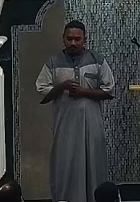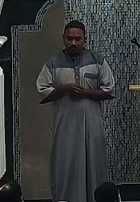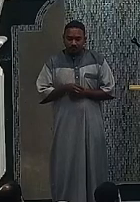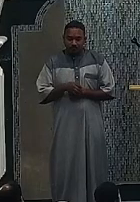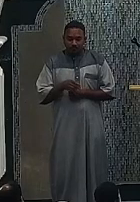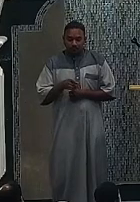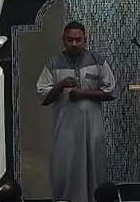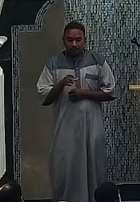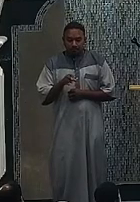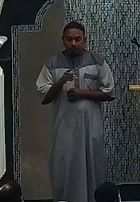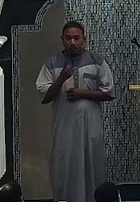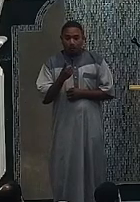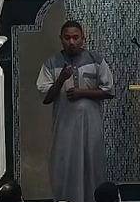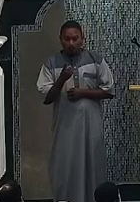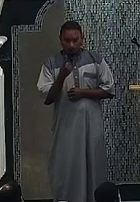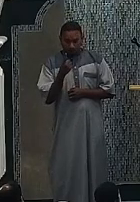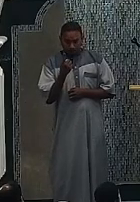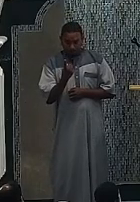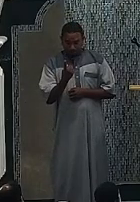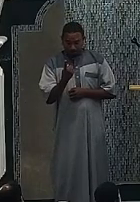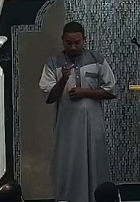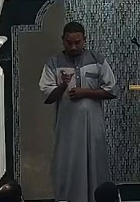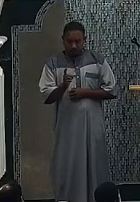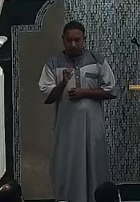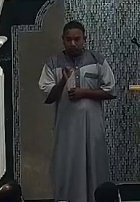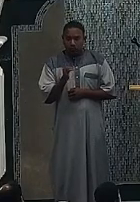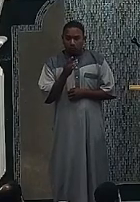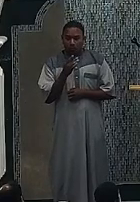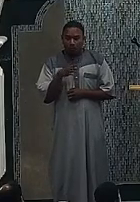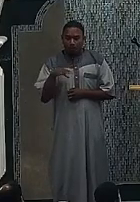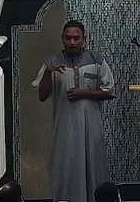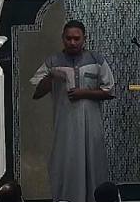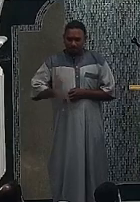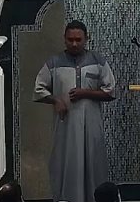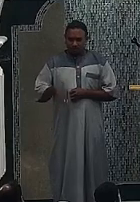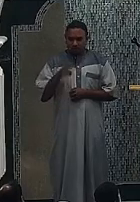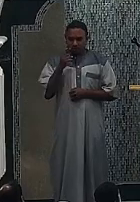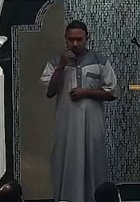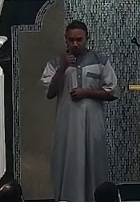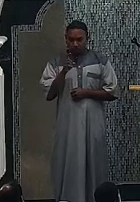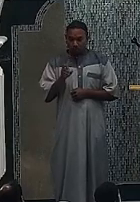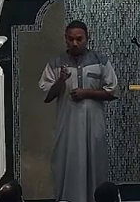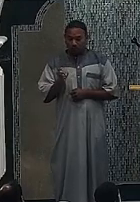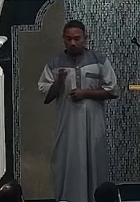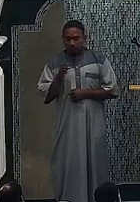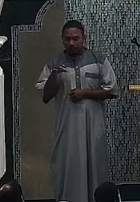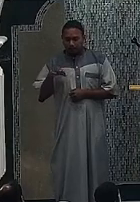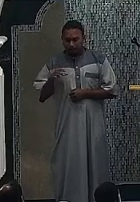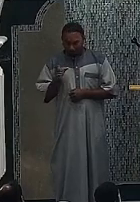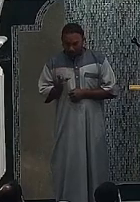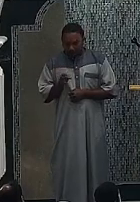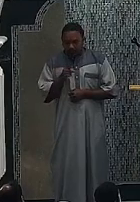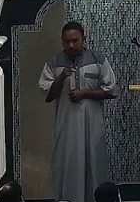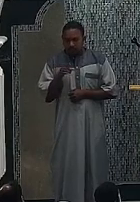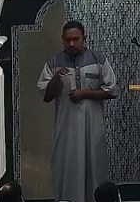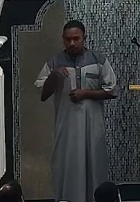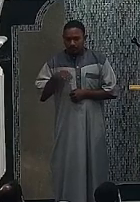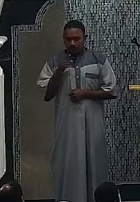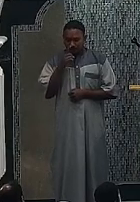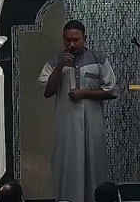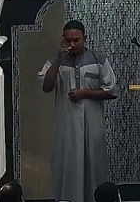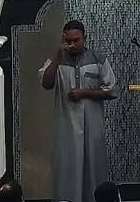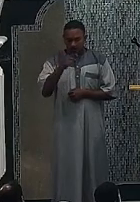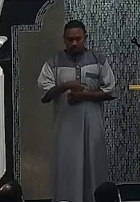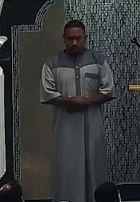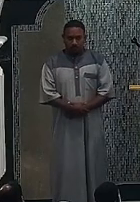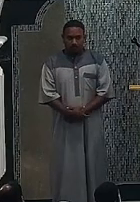The Muslim community I know in Cape Town, very generous. We support the masajid, hip schools,